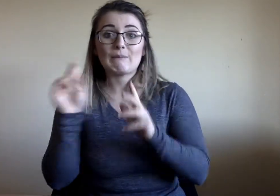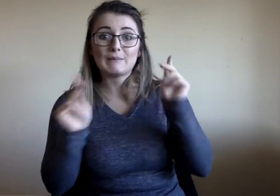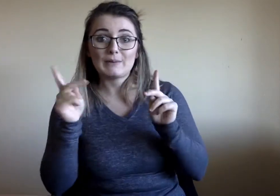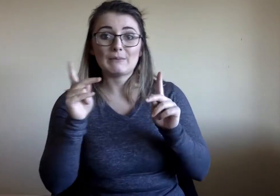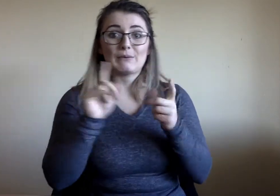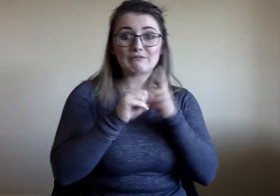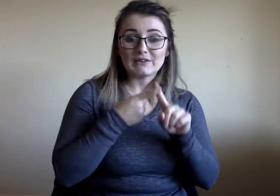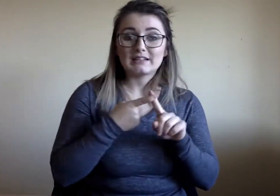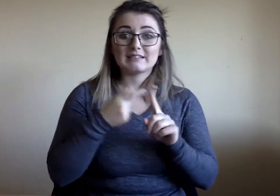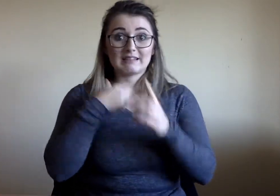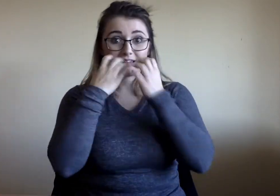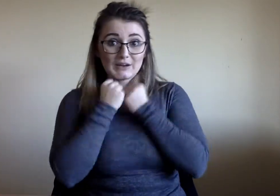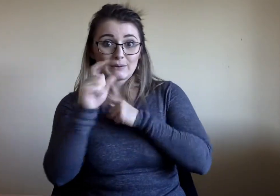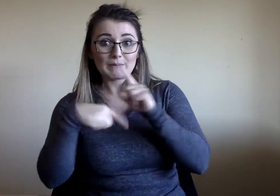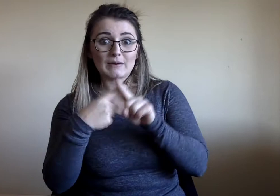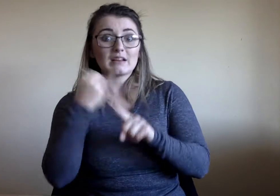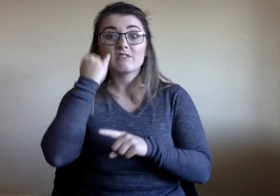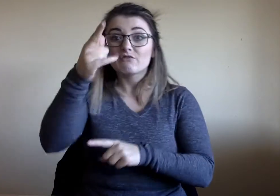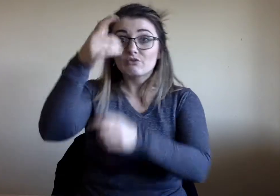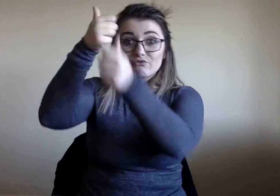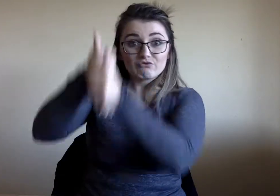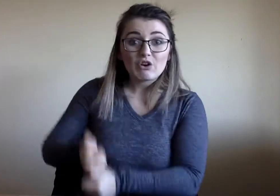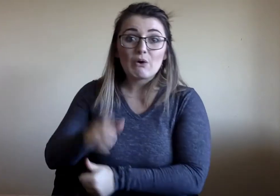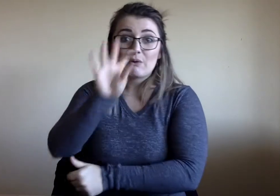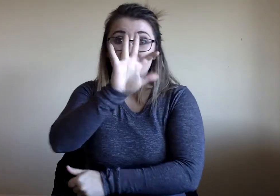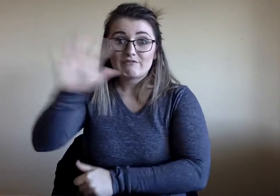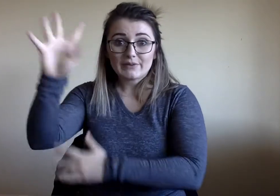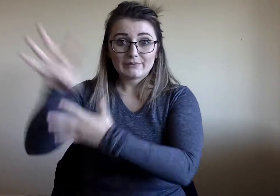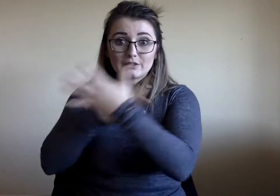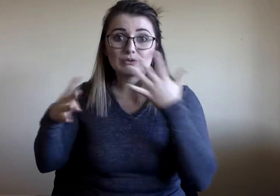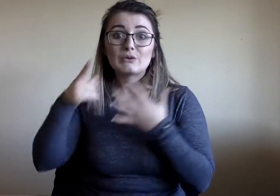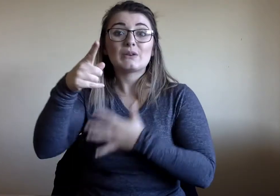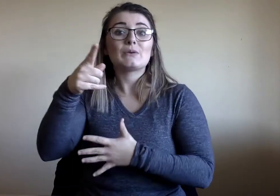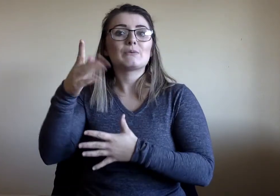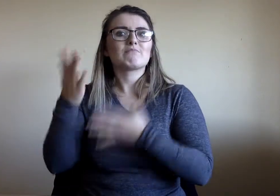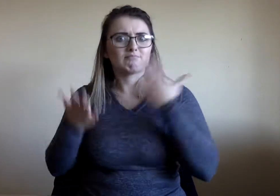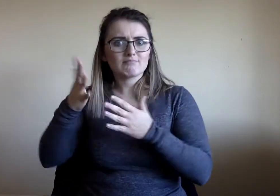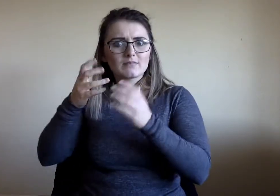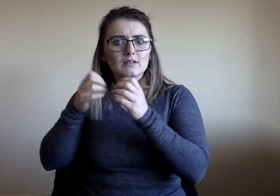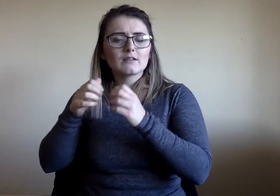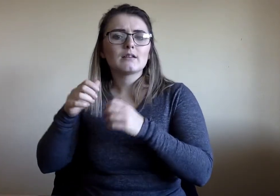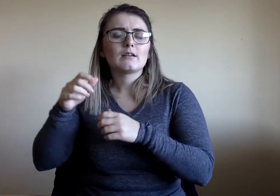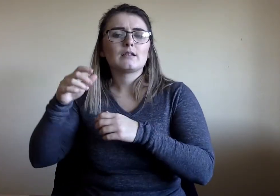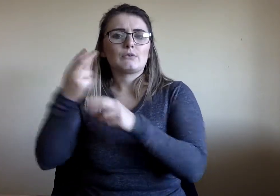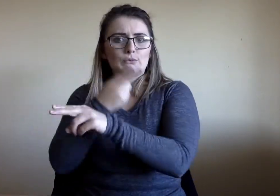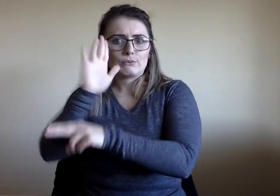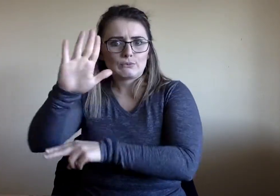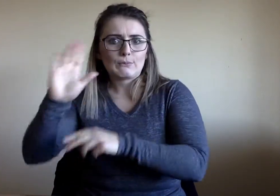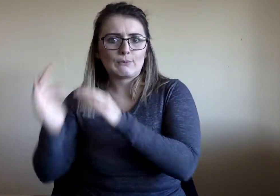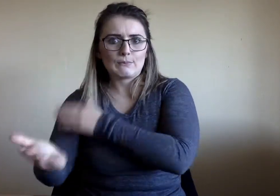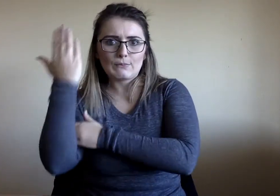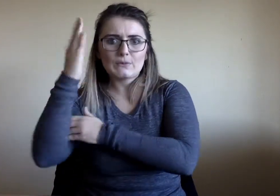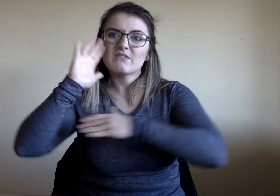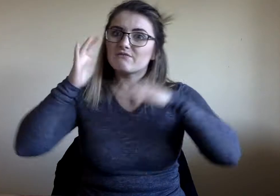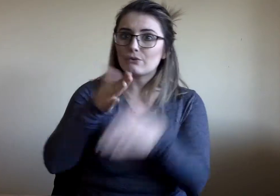if you're somebody who's following a 9 to 5 route, then you might be able to use your mornings to focus on your passions, to start